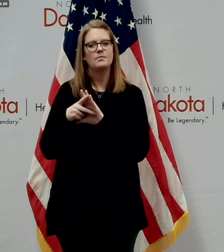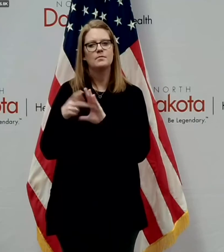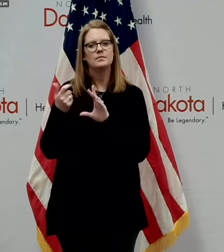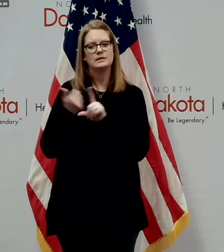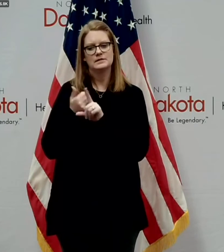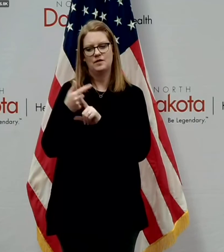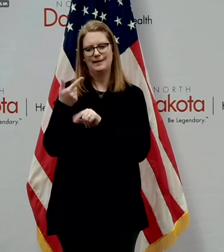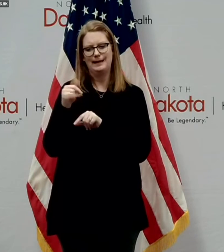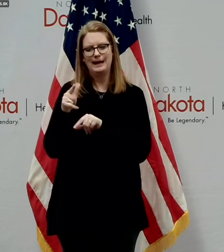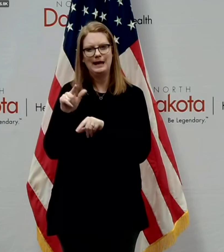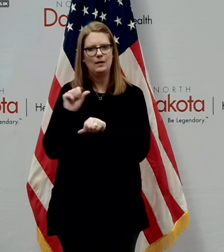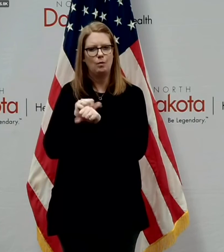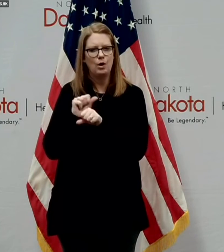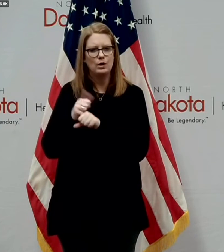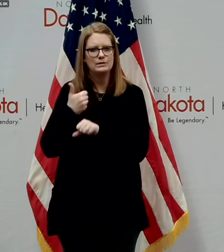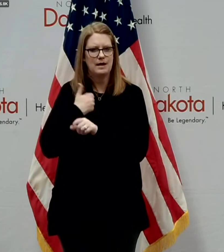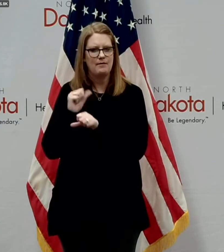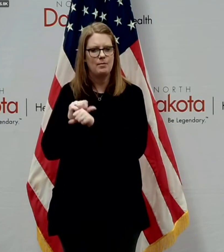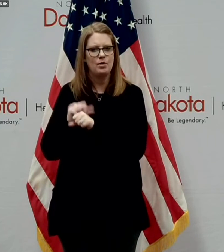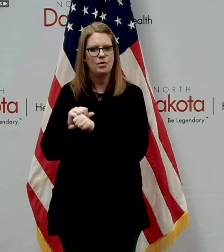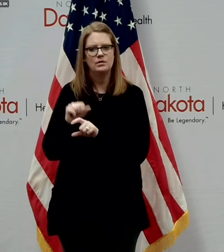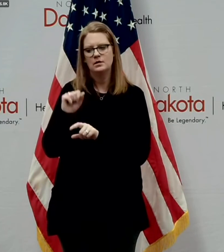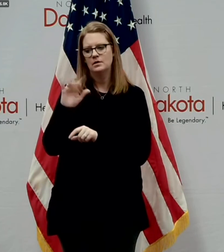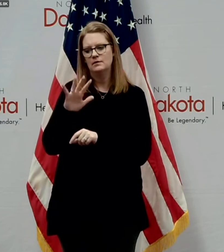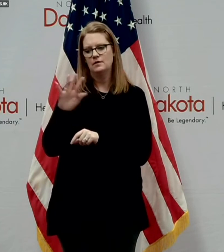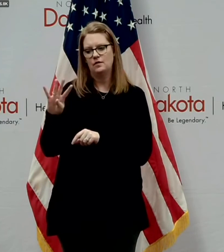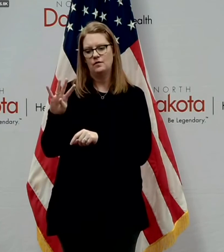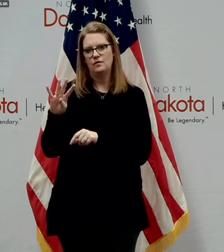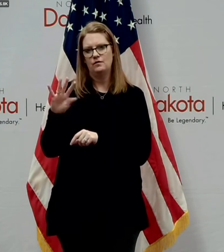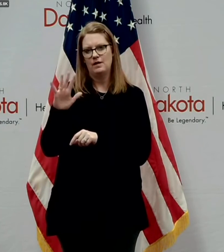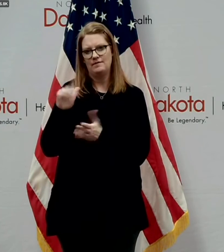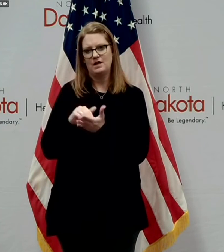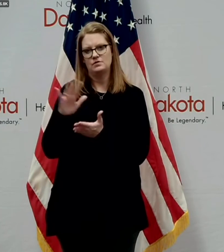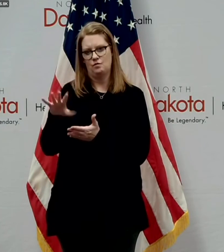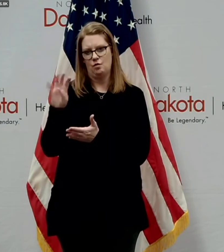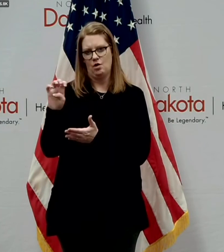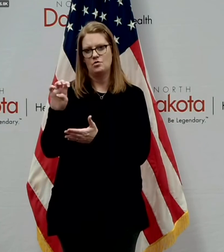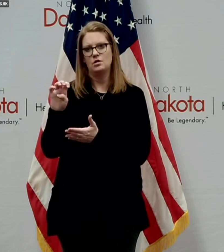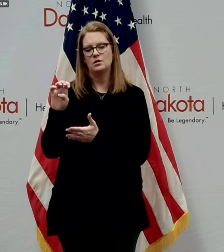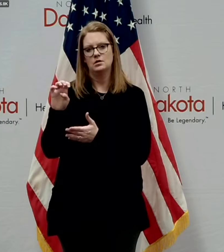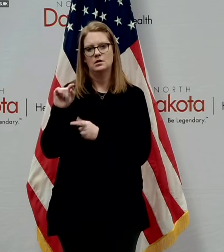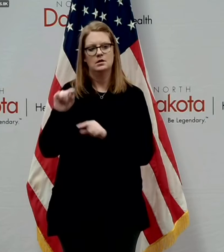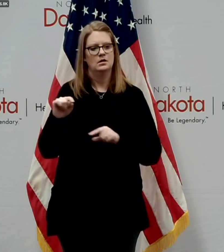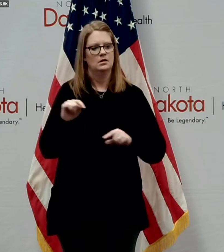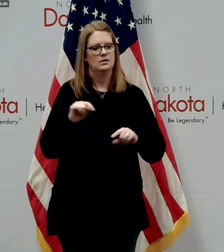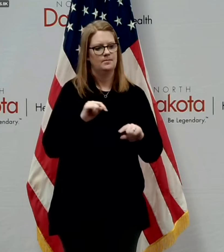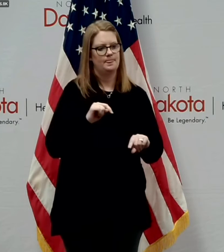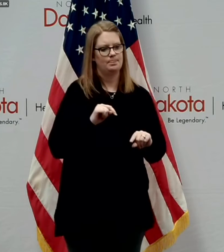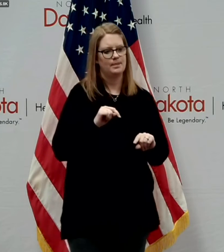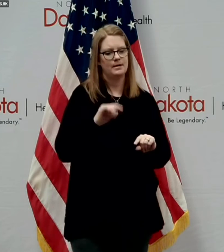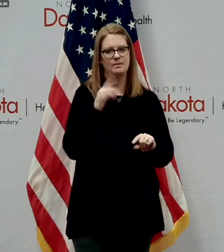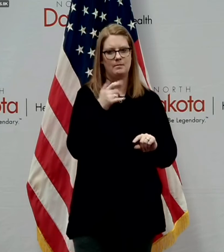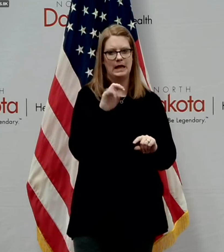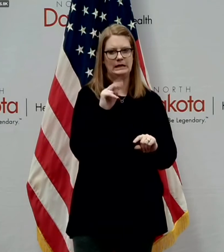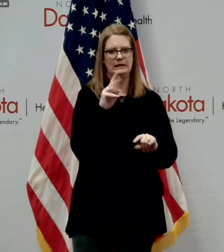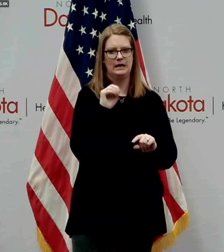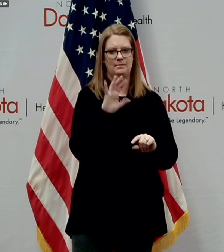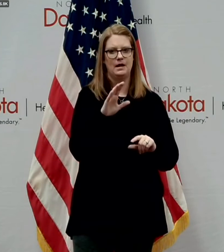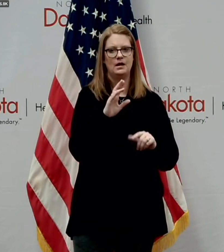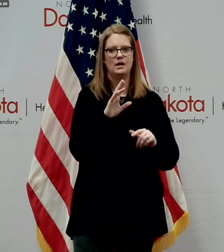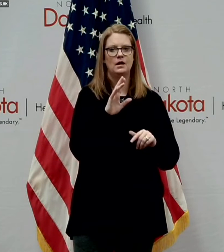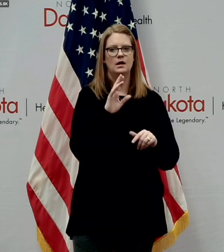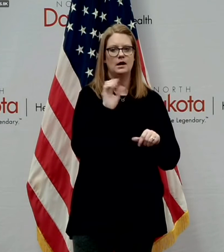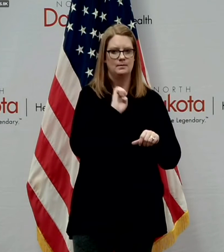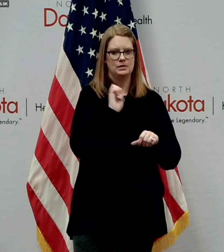gig workers, the self-employed. There's 5,400 that have gone for that. And then the pandemic emergency